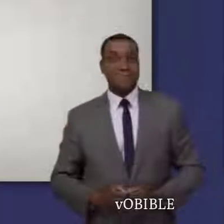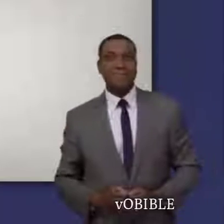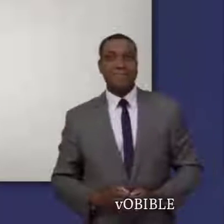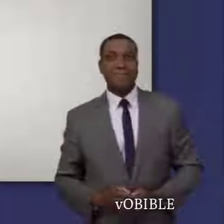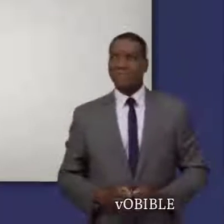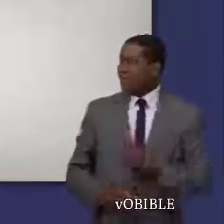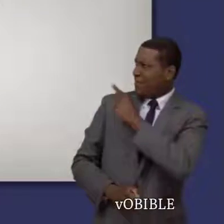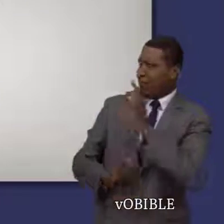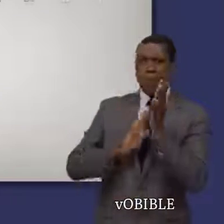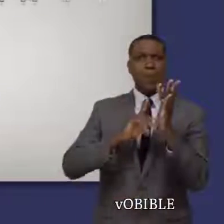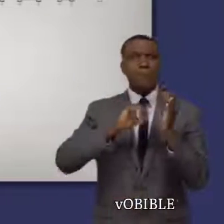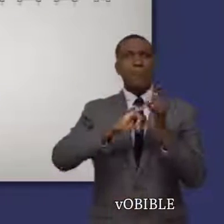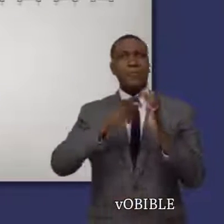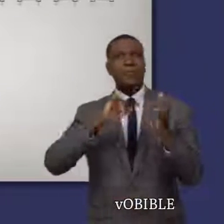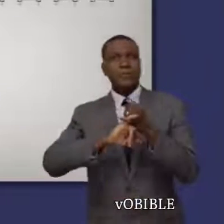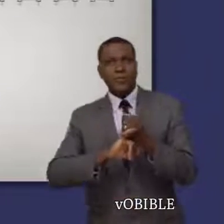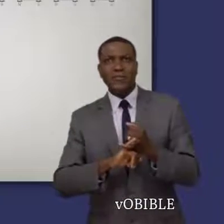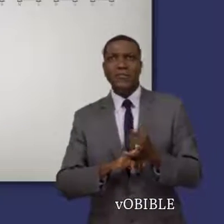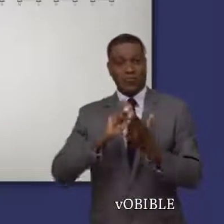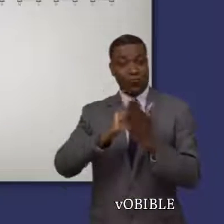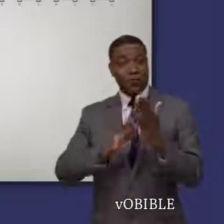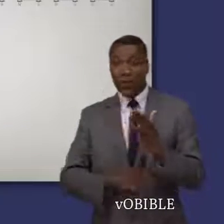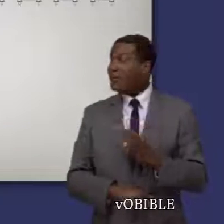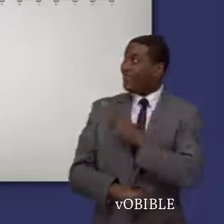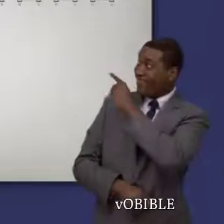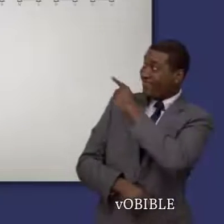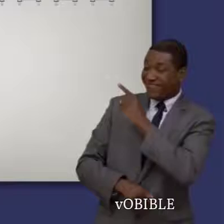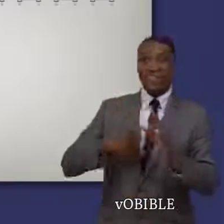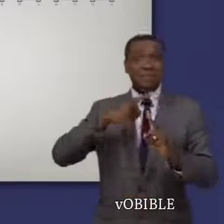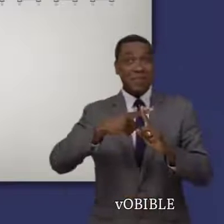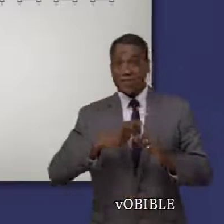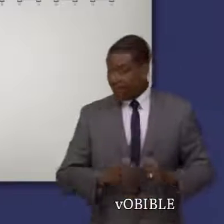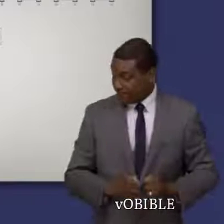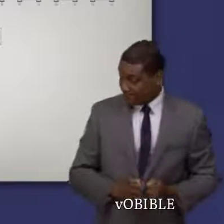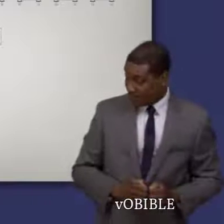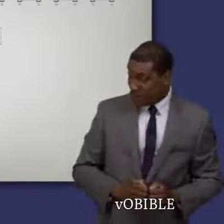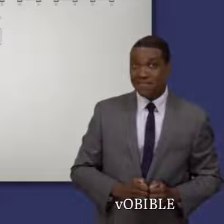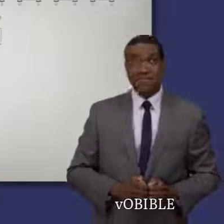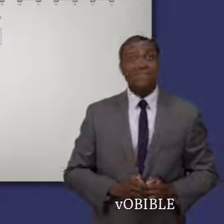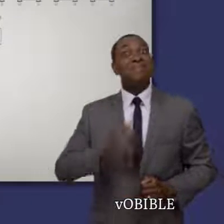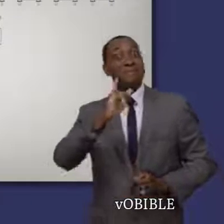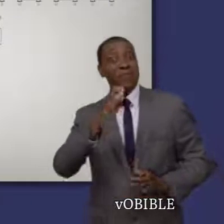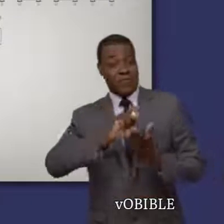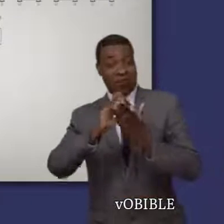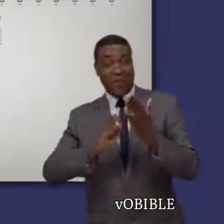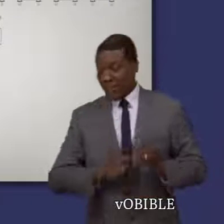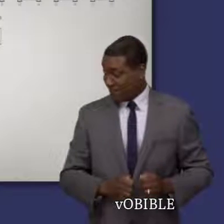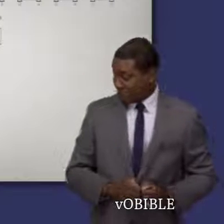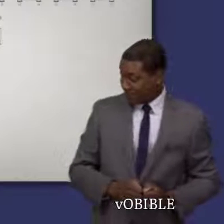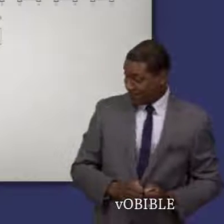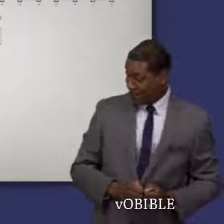He wrote the first five books of the Bible, called the Pentateuch, as well as Job, Psalm 90,